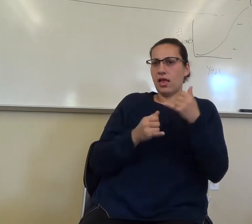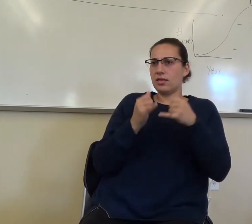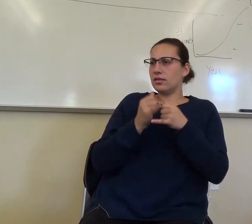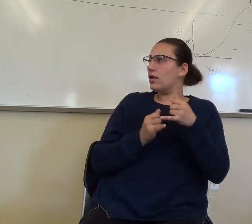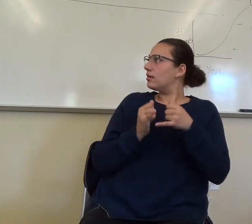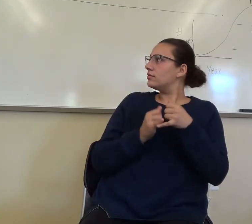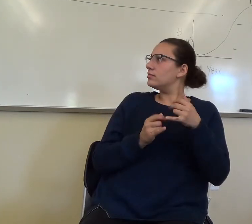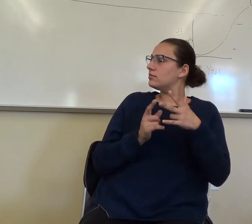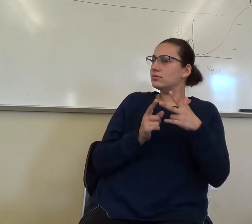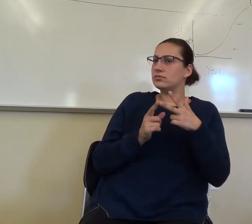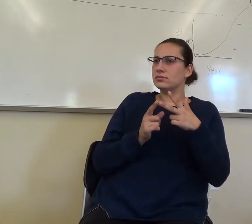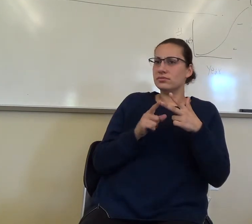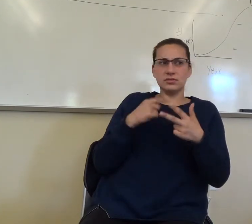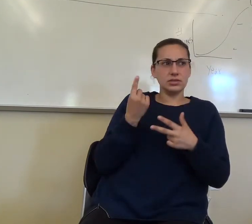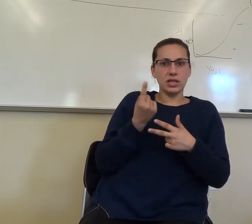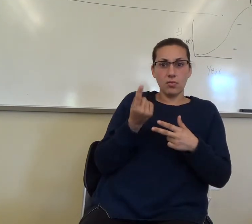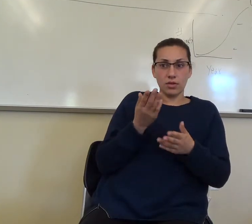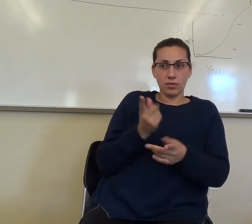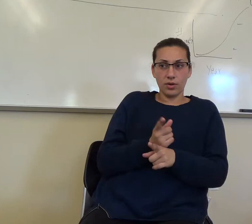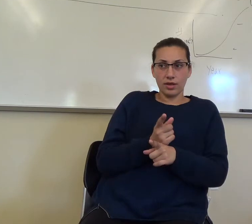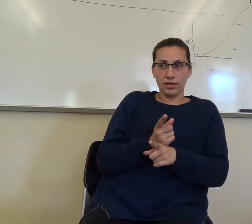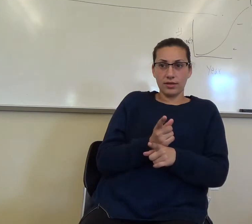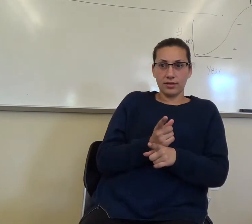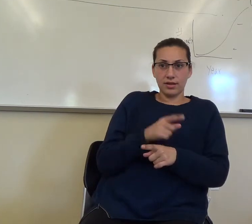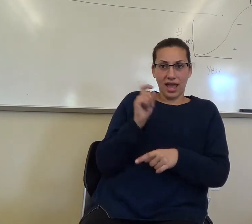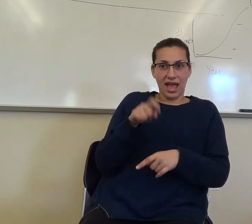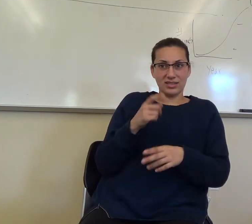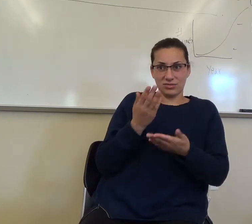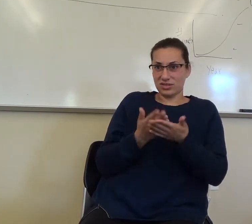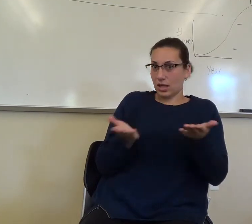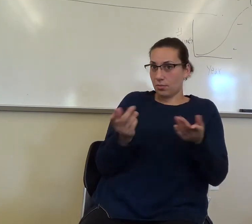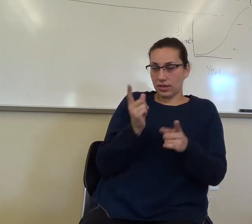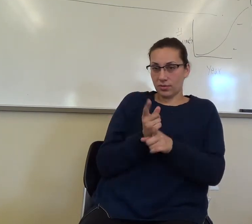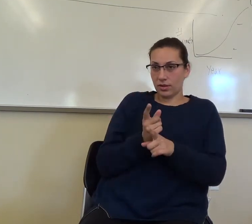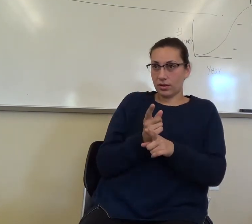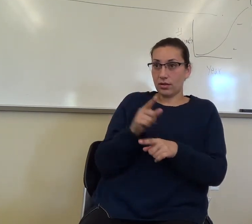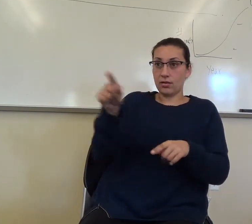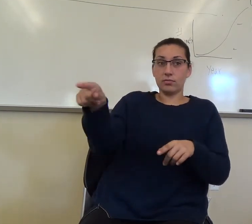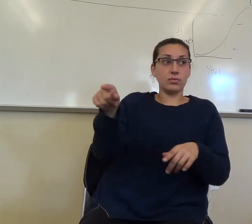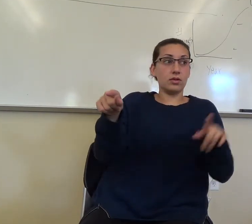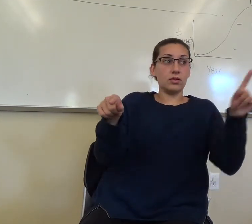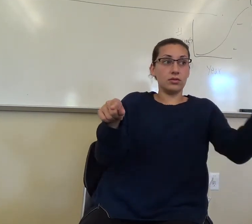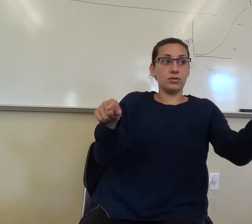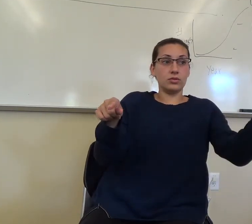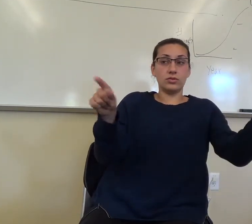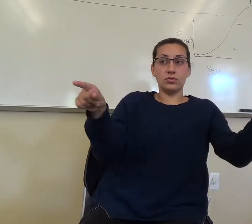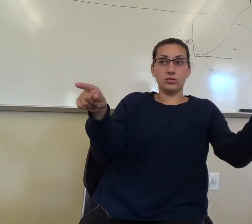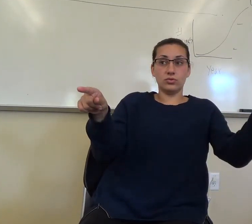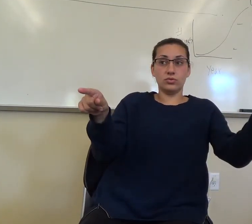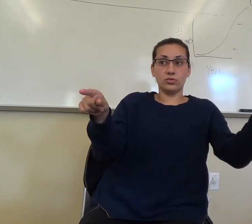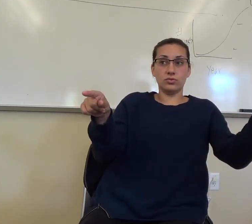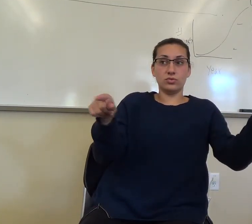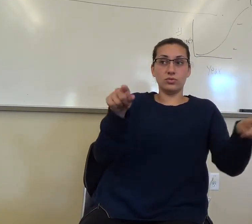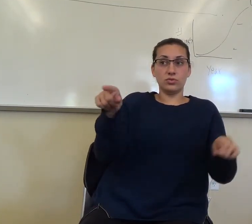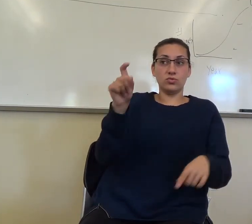something. It has to be something. Okay, Mark and Rosario, you guys need to be